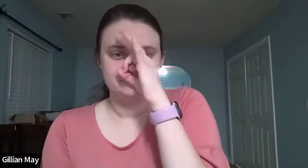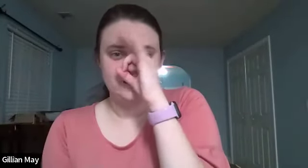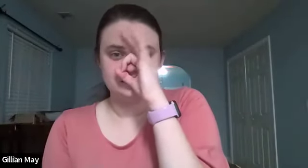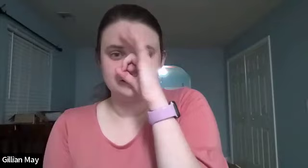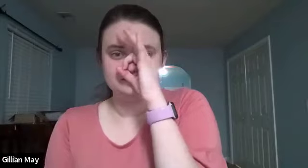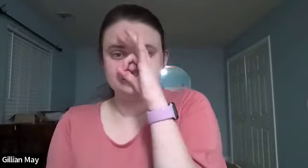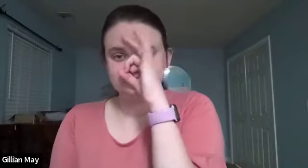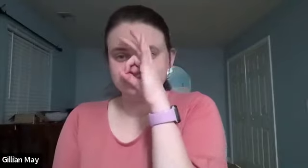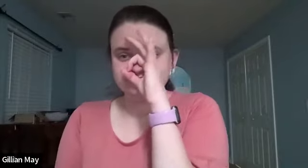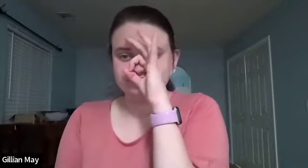Fox.